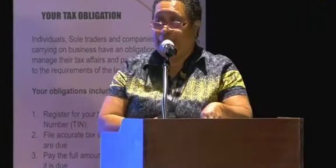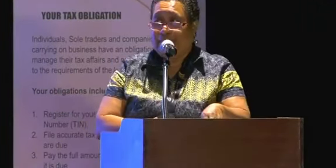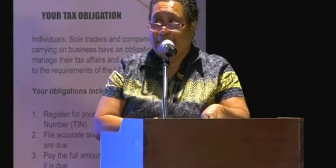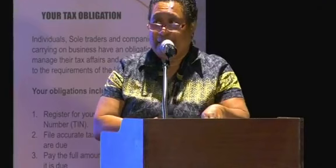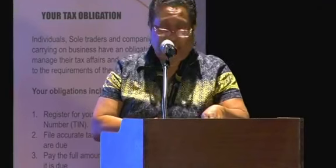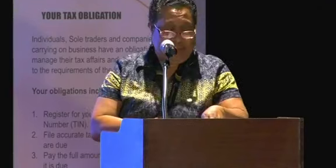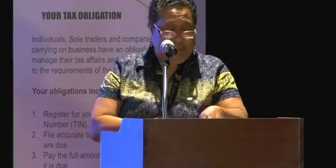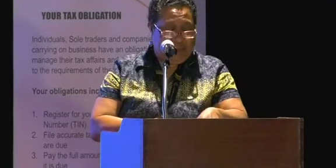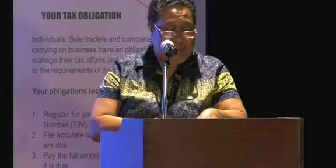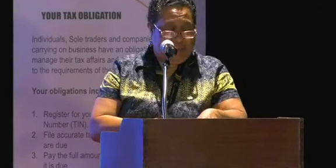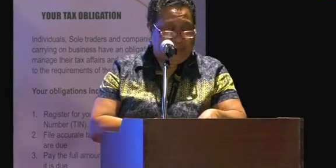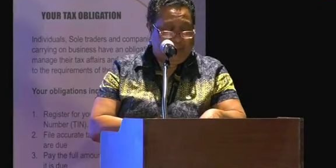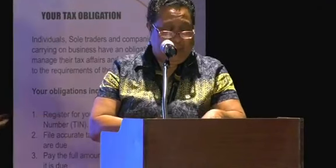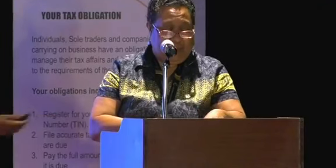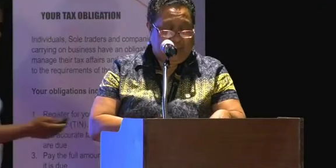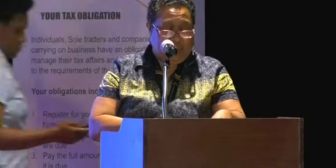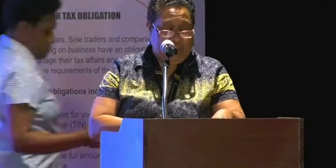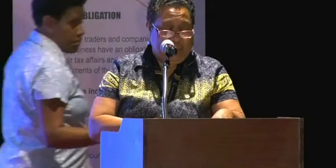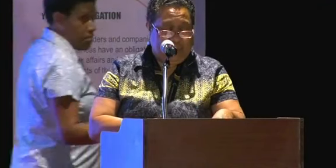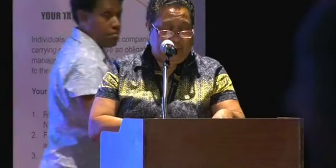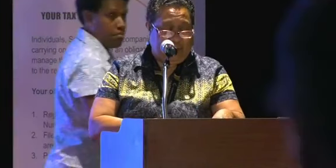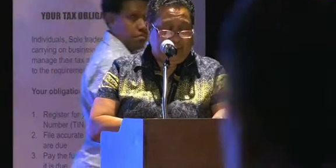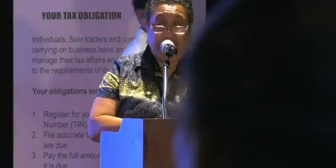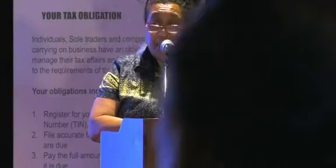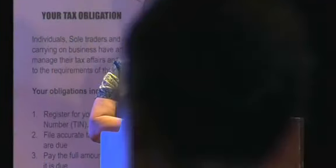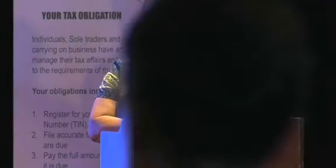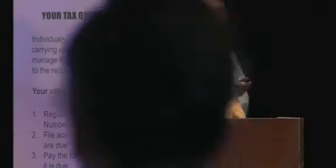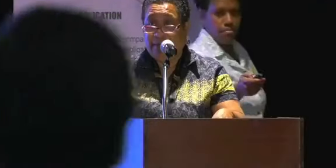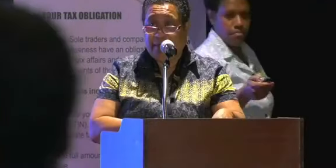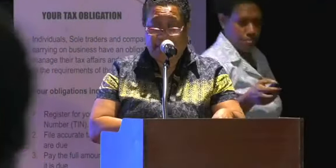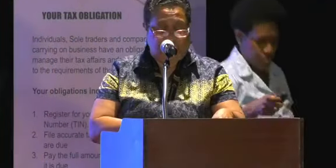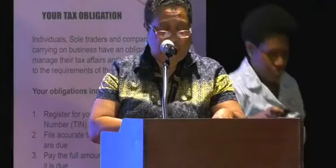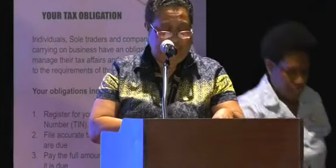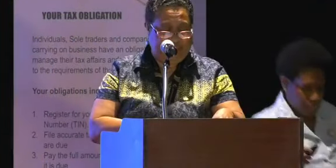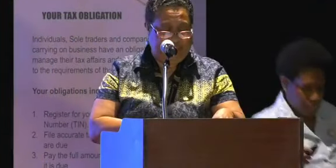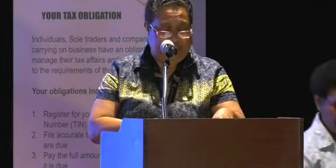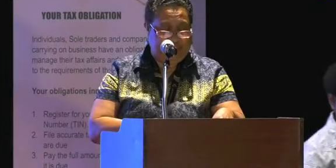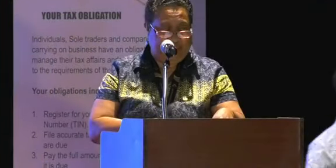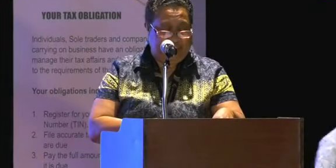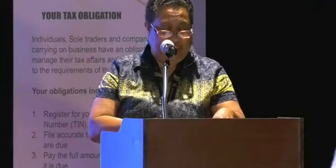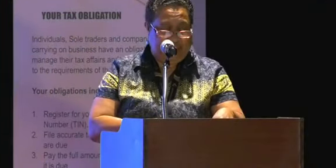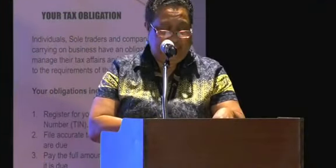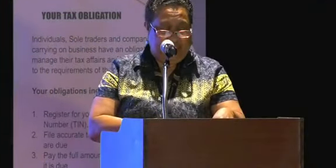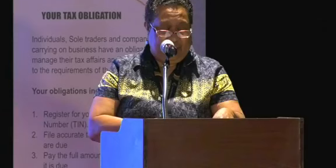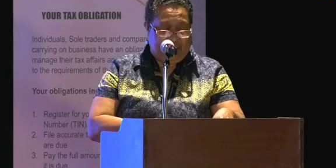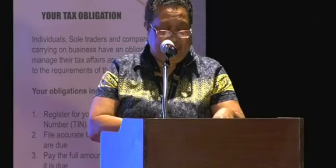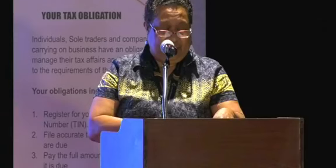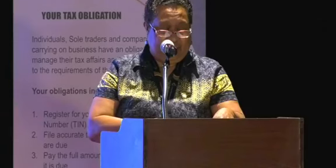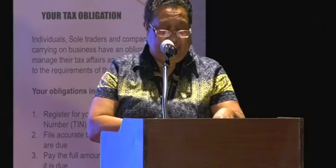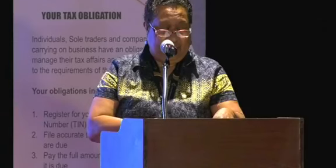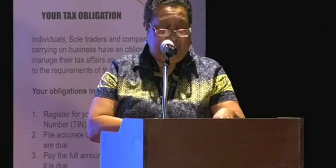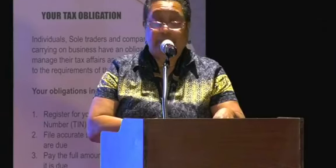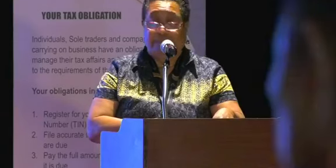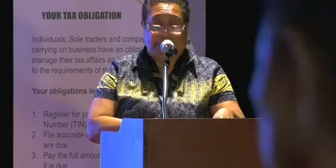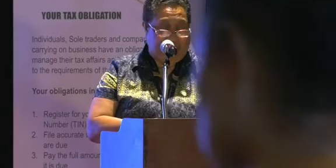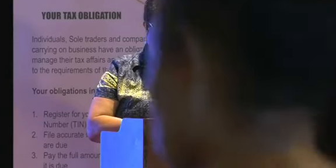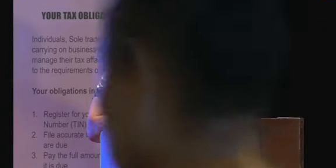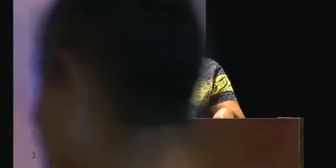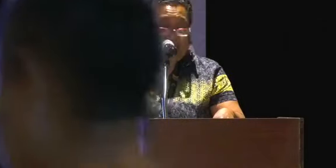During my presentation, I will be covering 3 topics. These